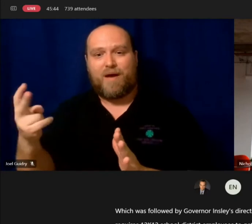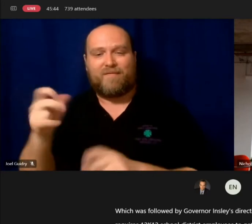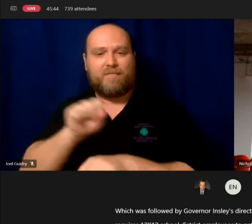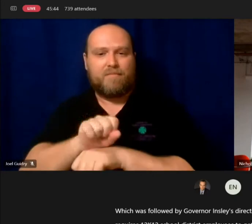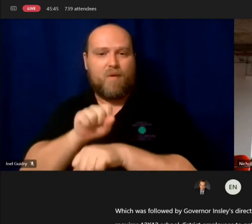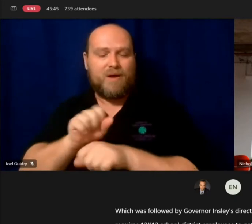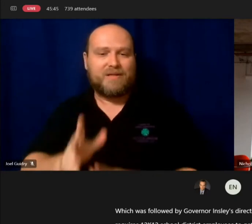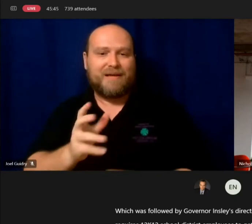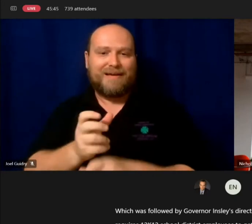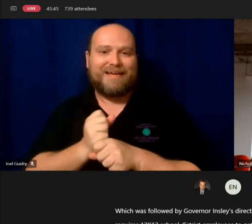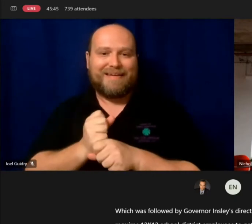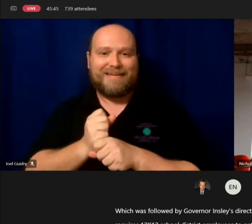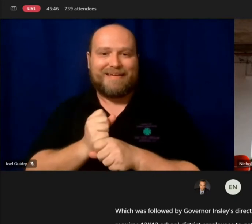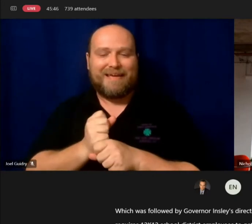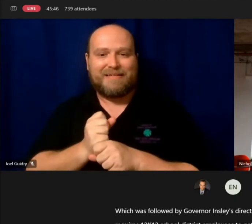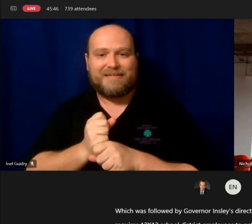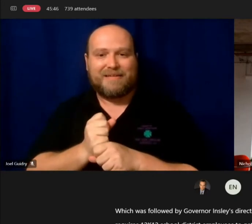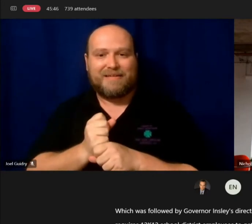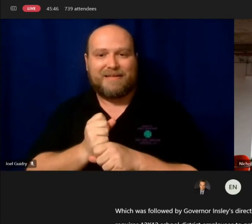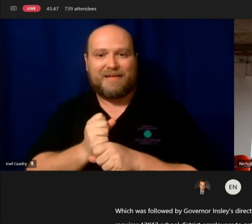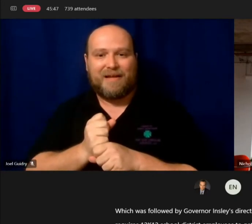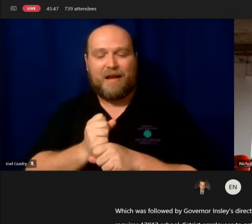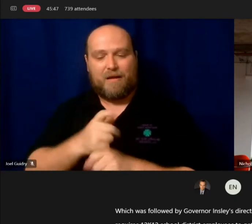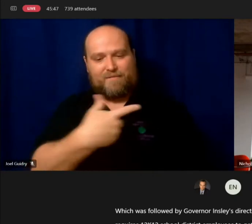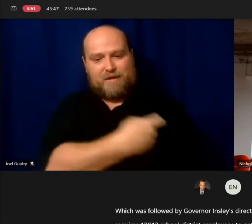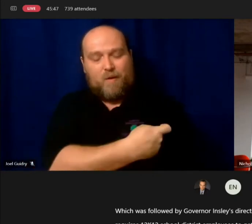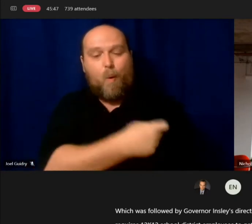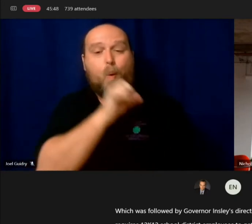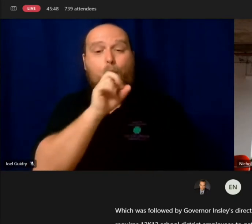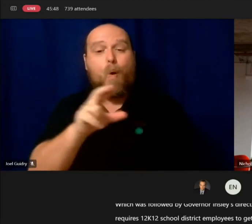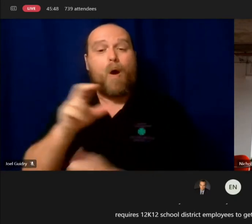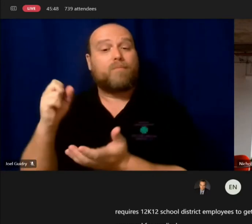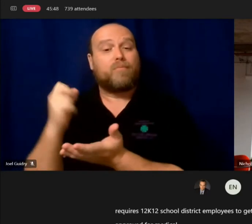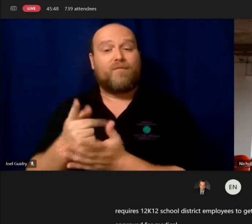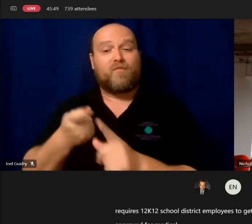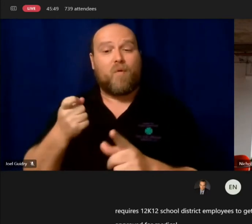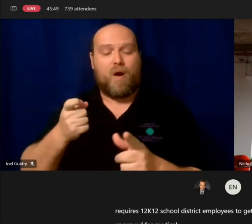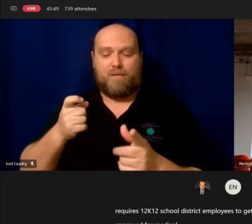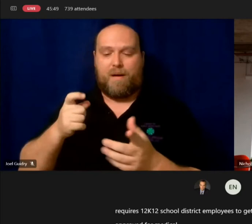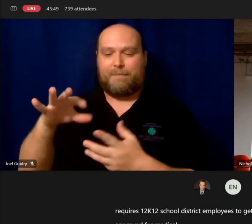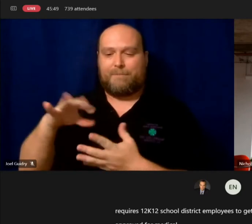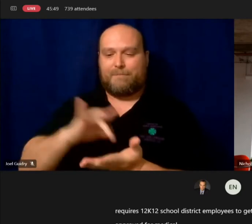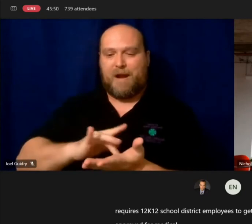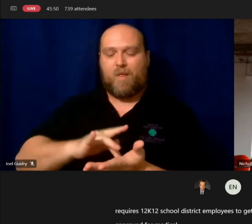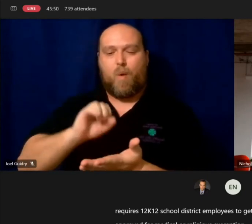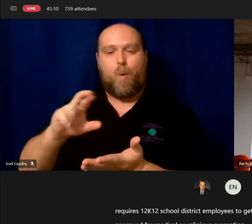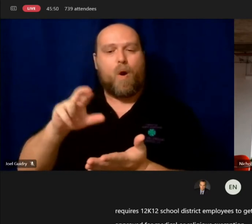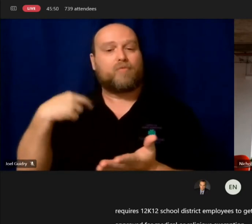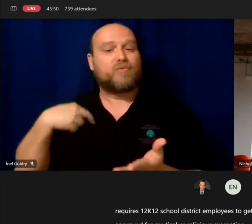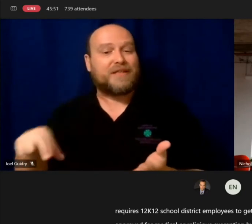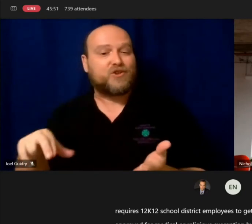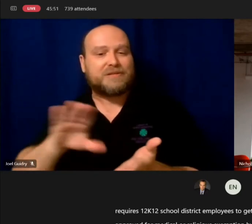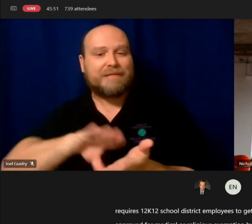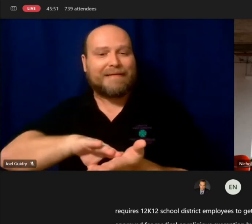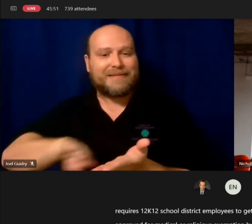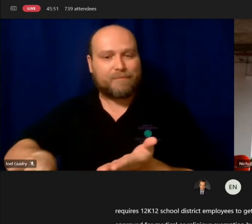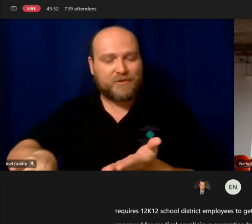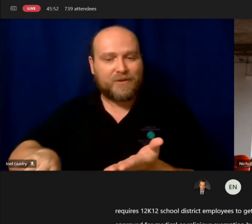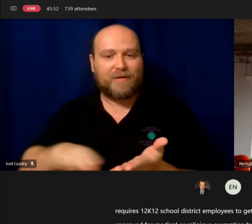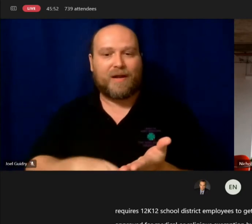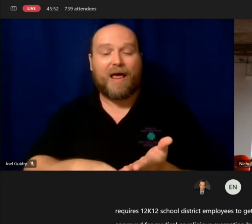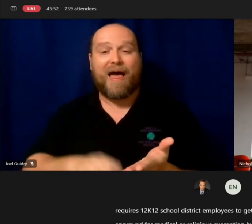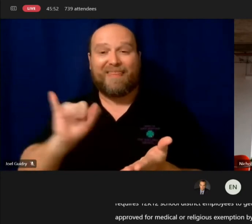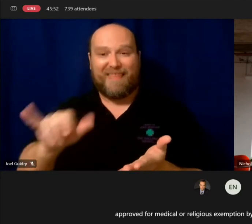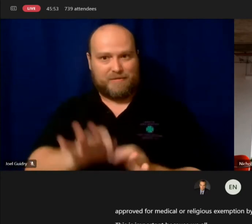be approved for a medical or religious exemption by October 18th. This is important because we all understand that not all